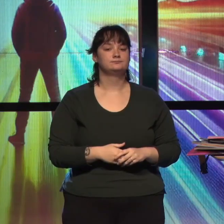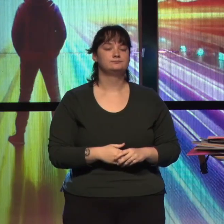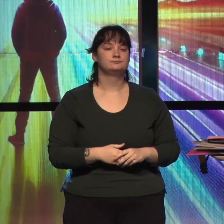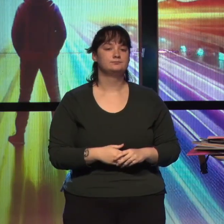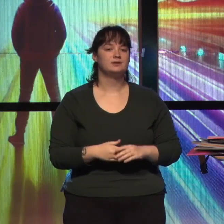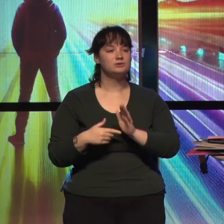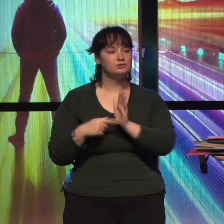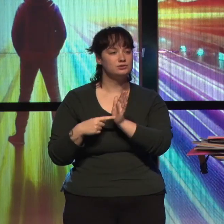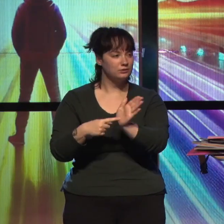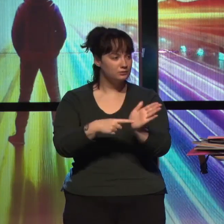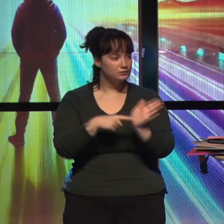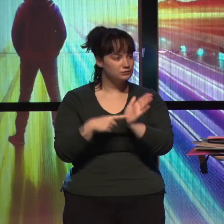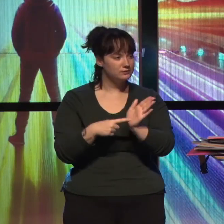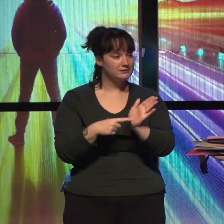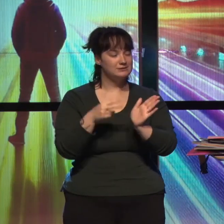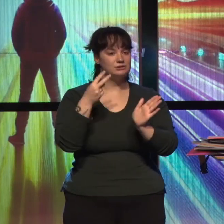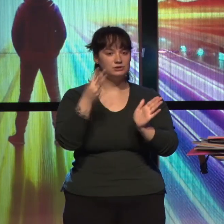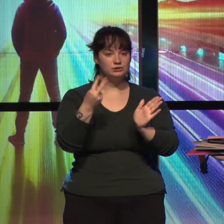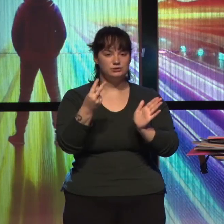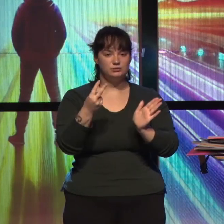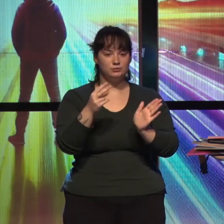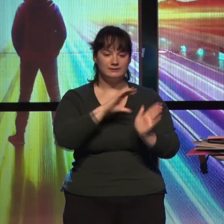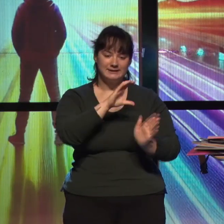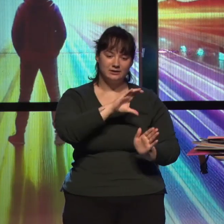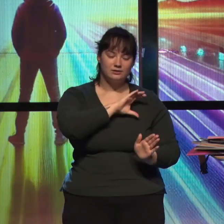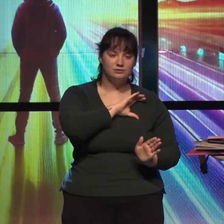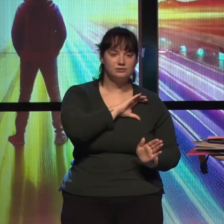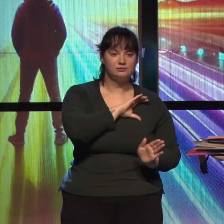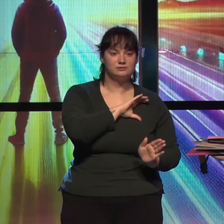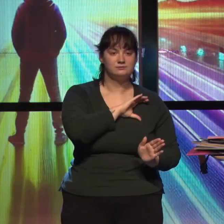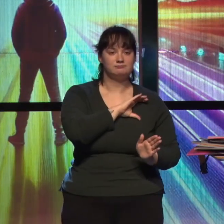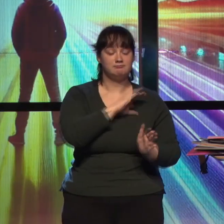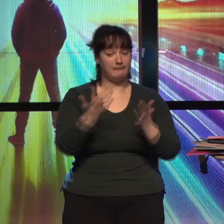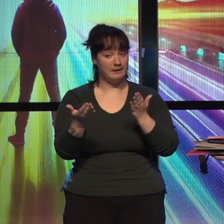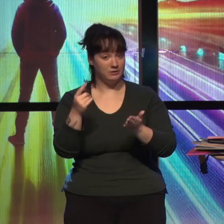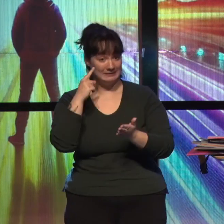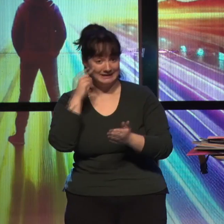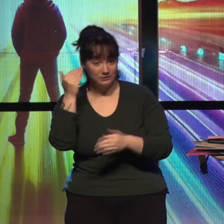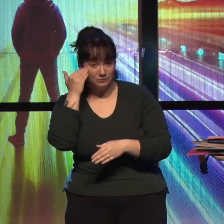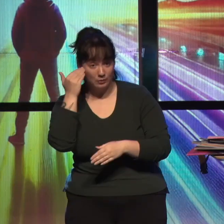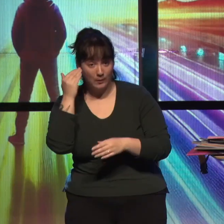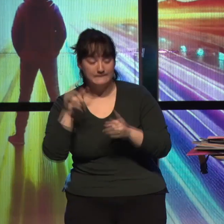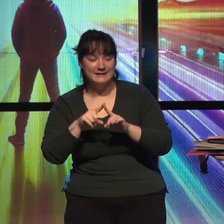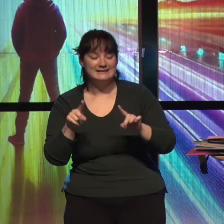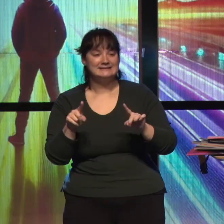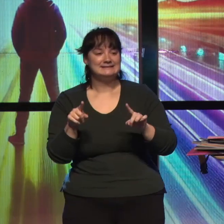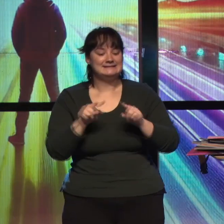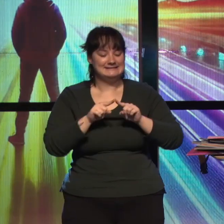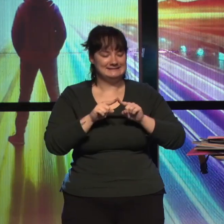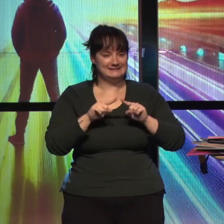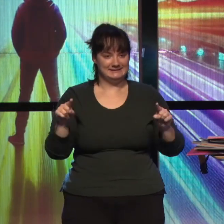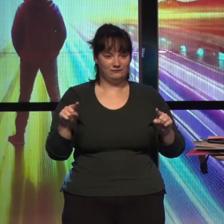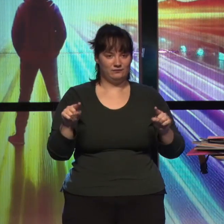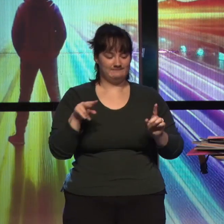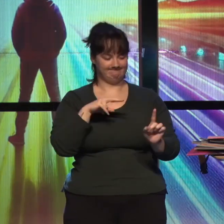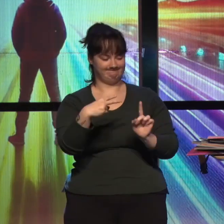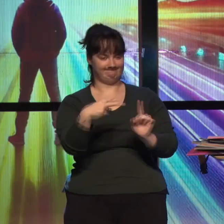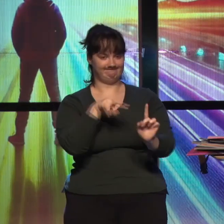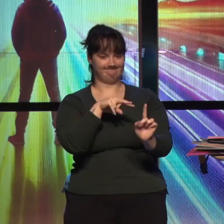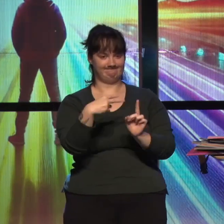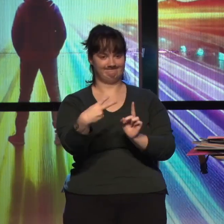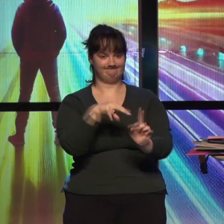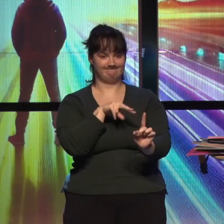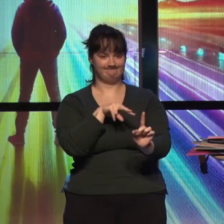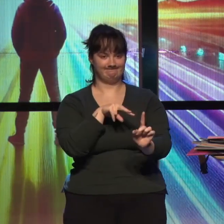well-known characters and this really well-known story, but it gives you a totally different perspective. And it dives into these big themes